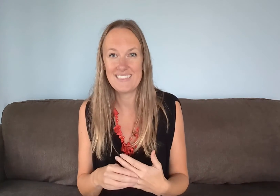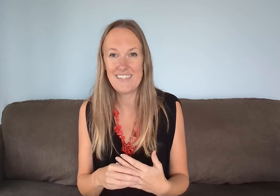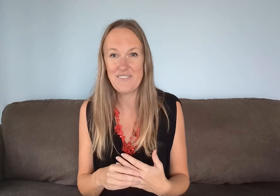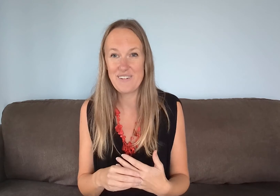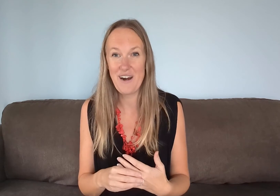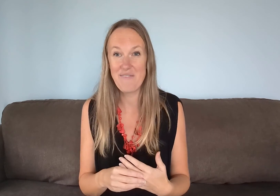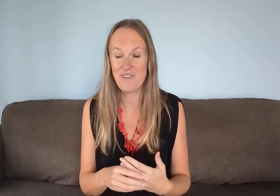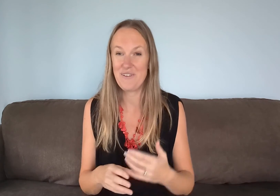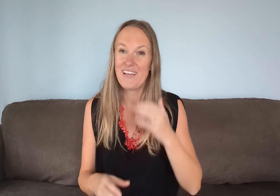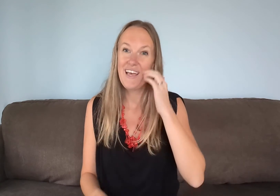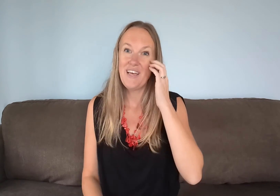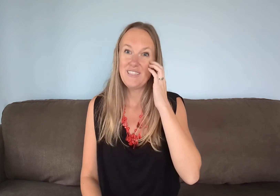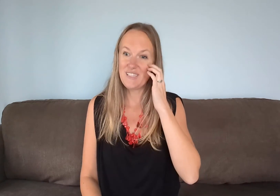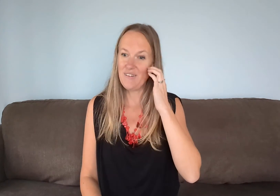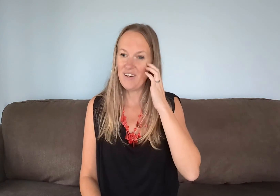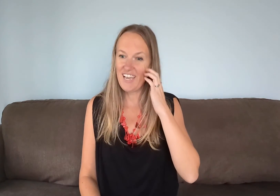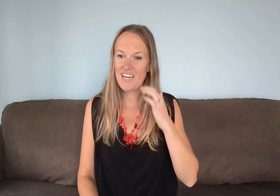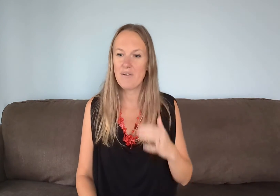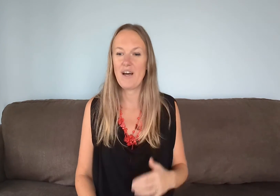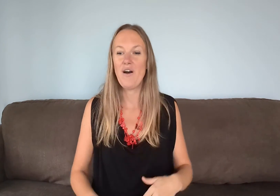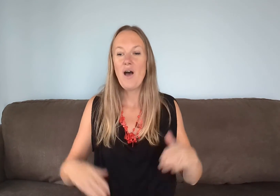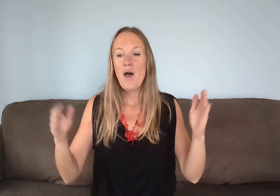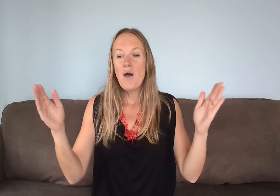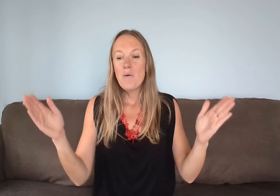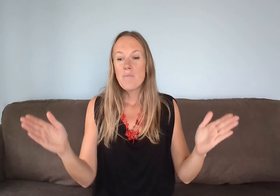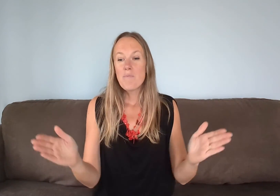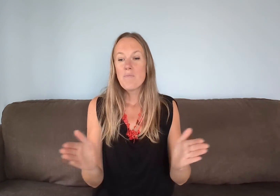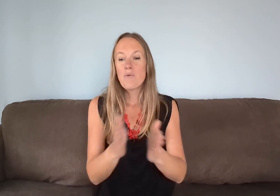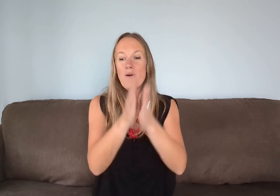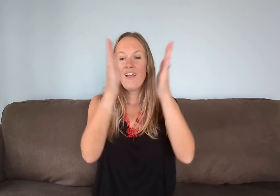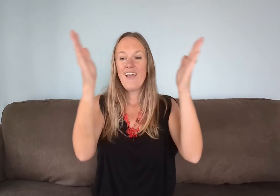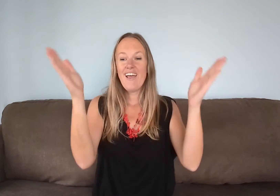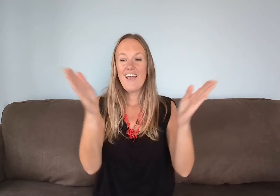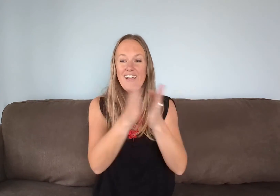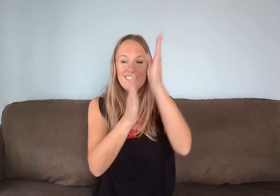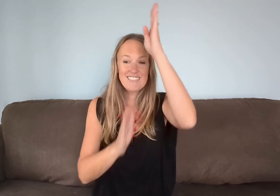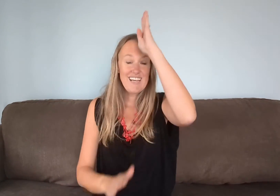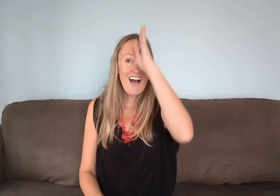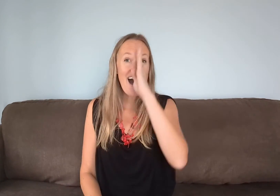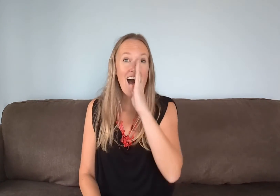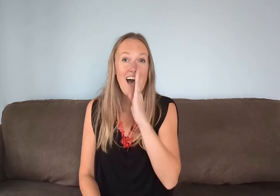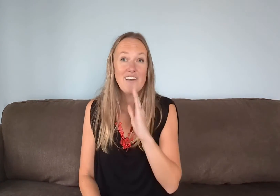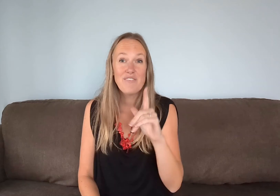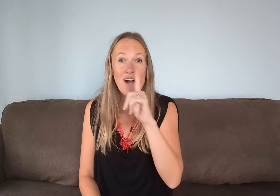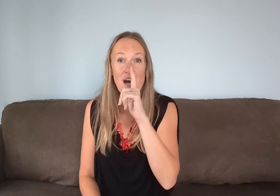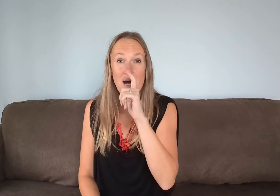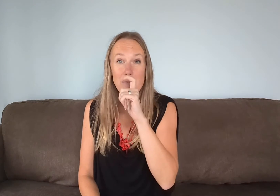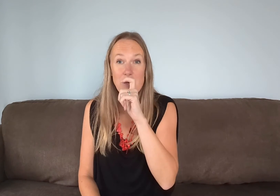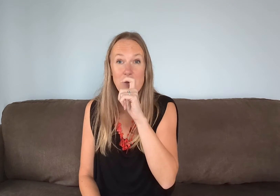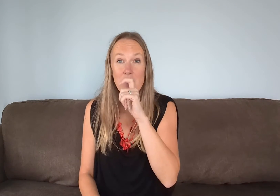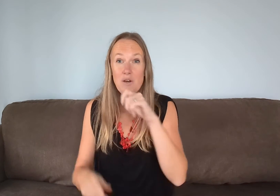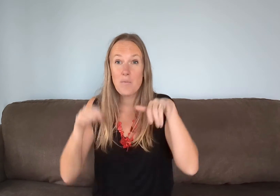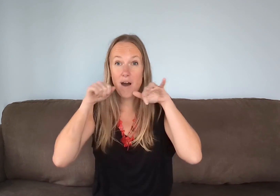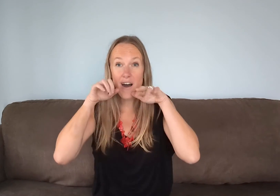blessing over our food. So, okay, here we go. Praise God from whom